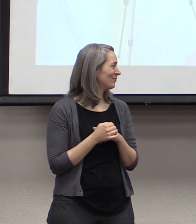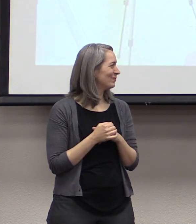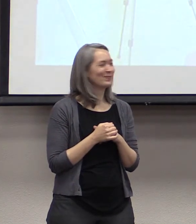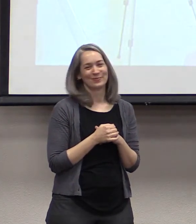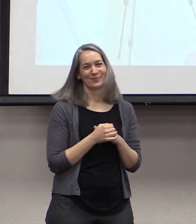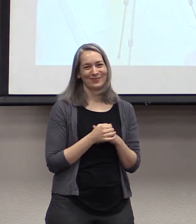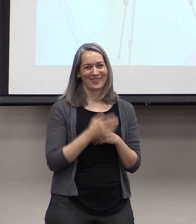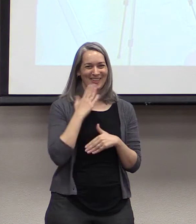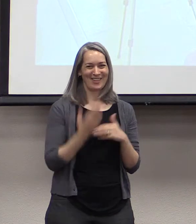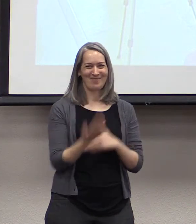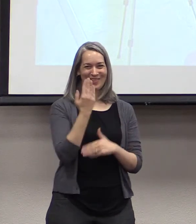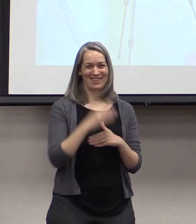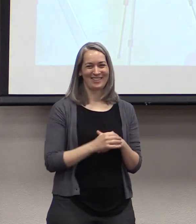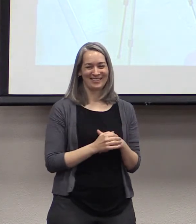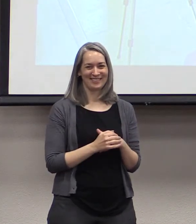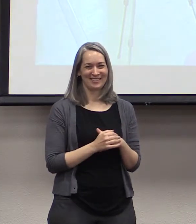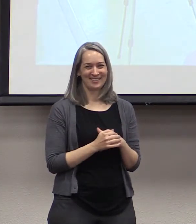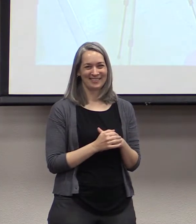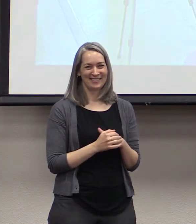Good morning.